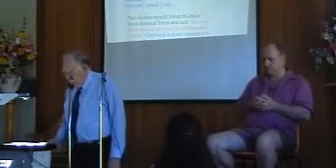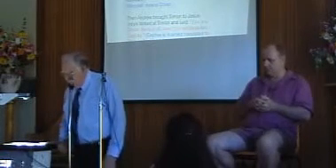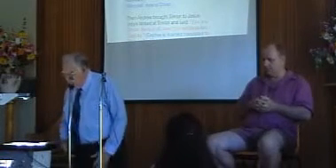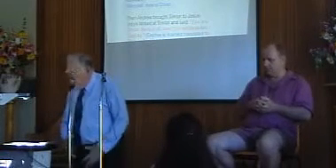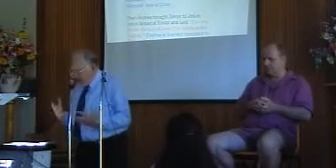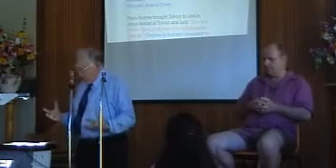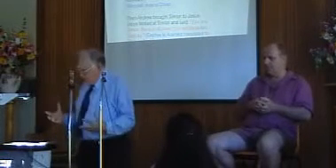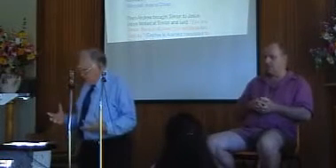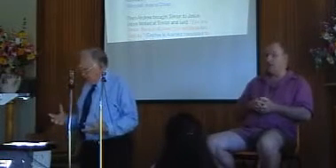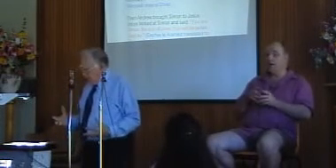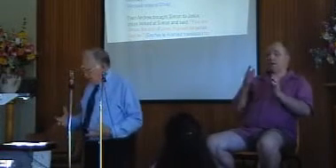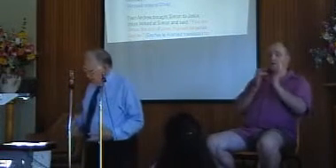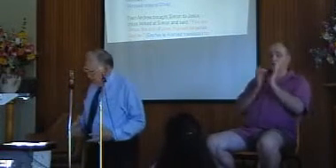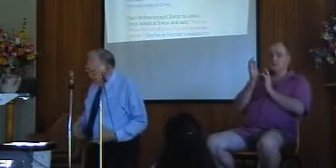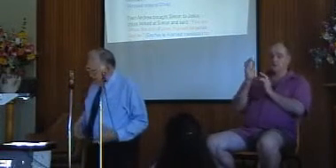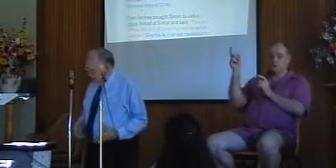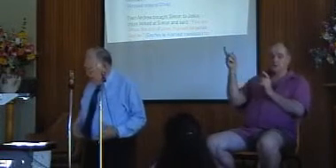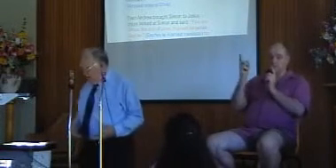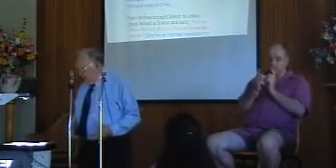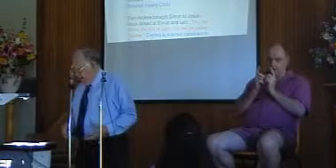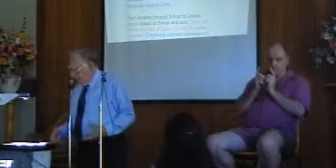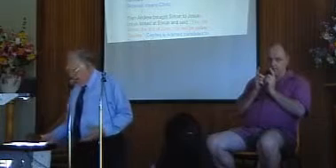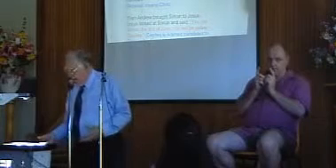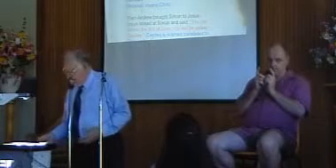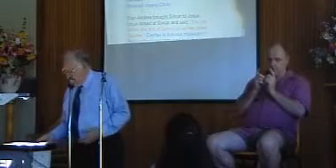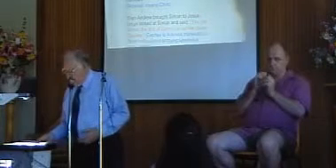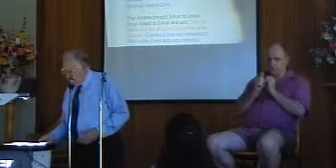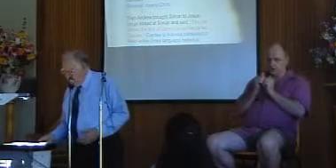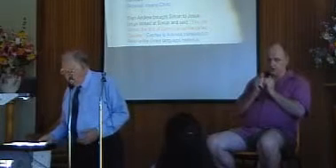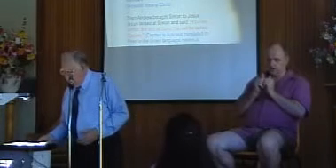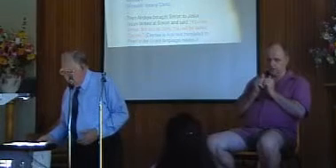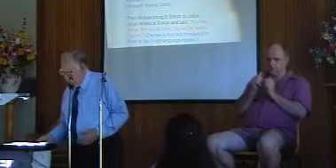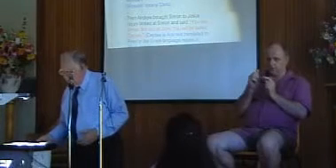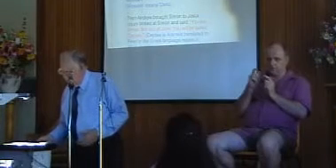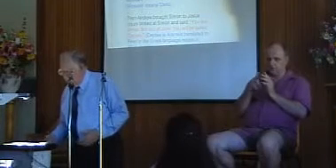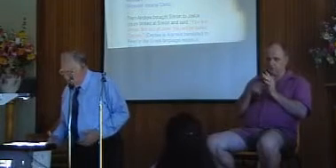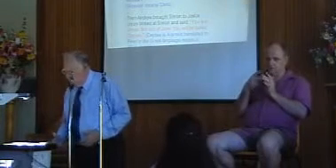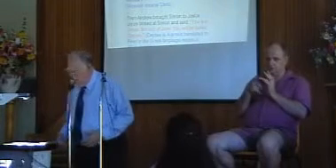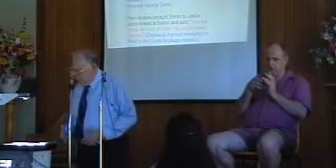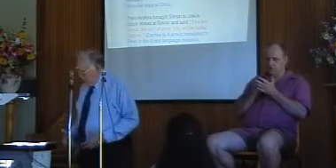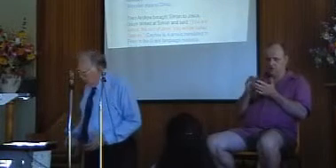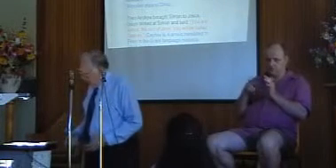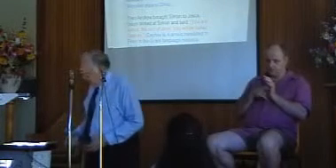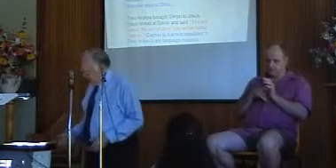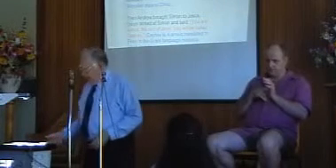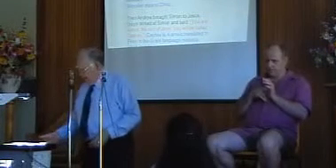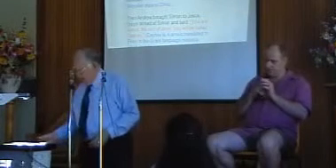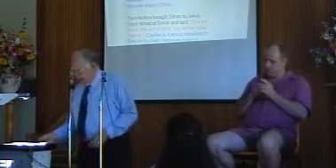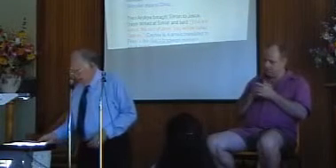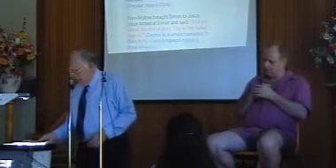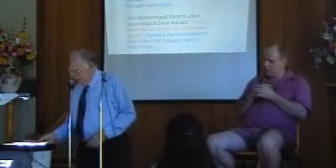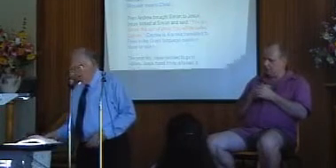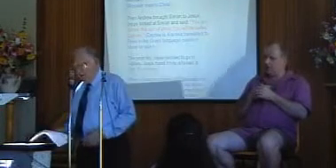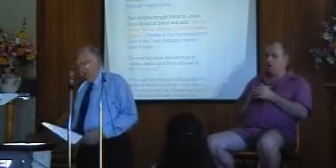be called Cephas." Cephas in Aramaic is translated in Greek to Peter, and it's